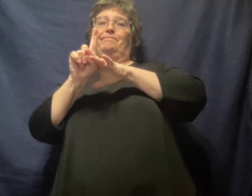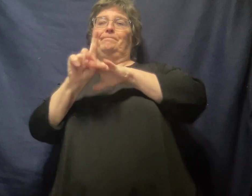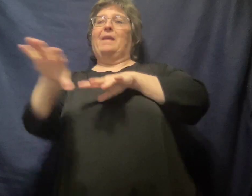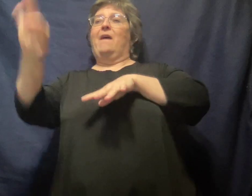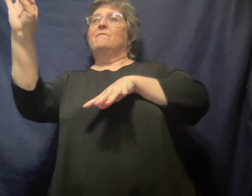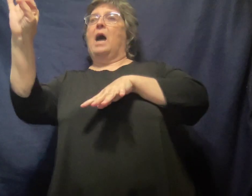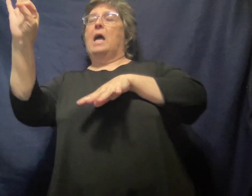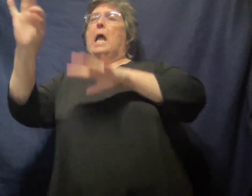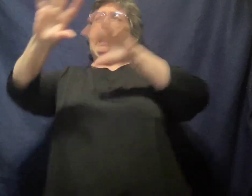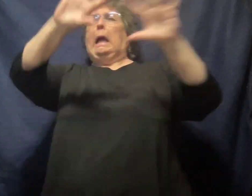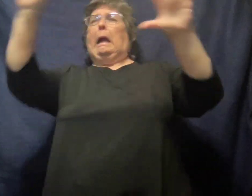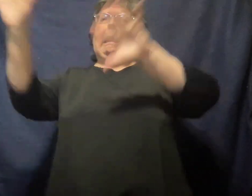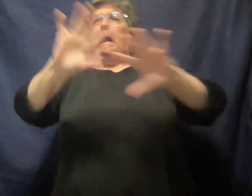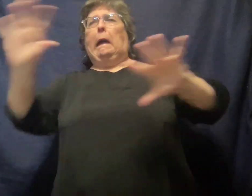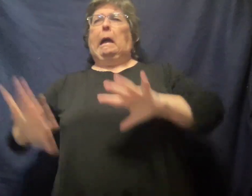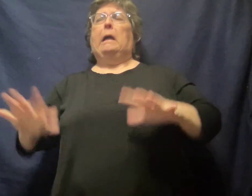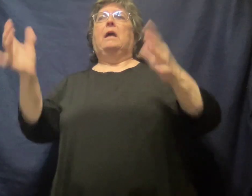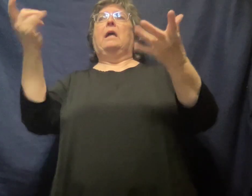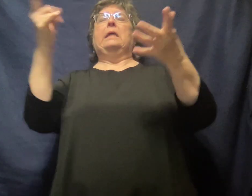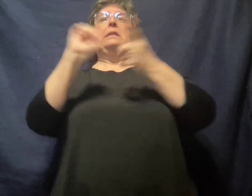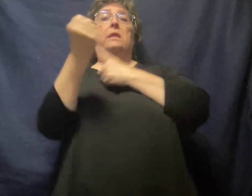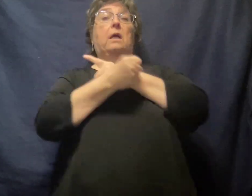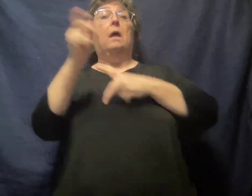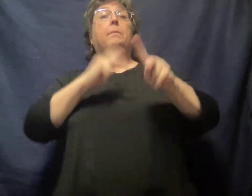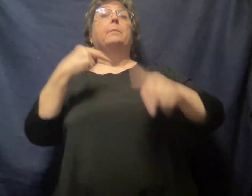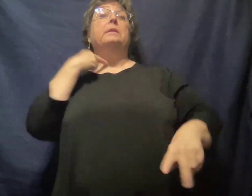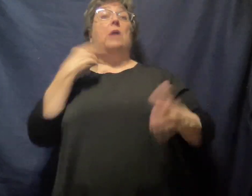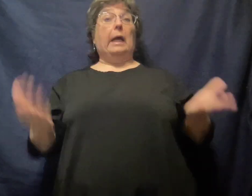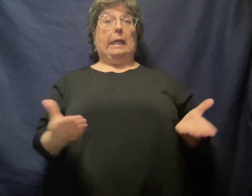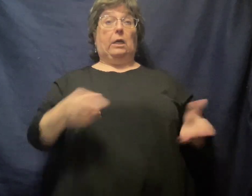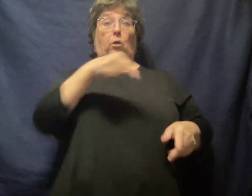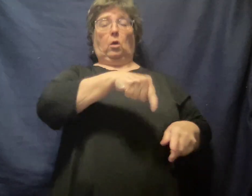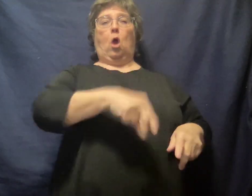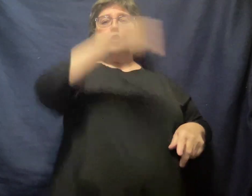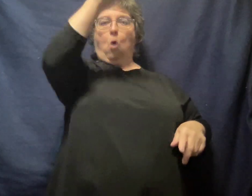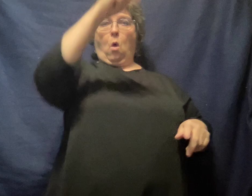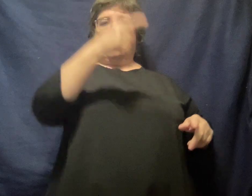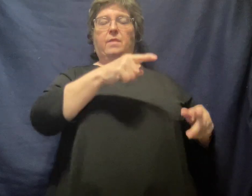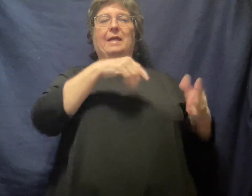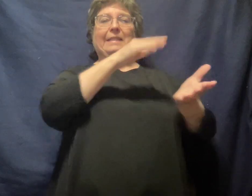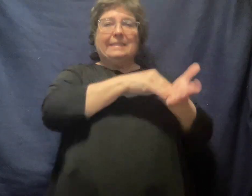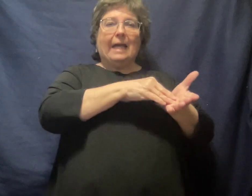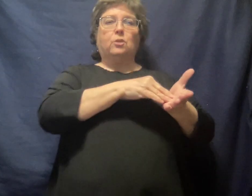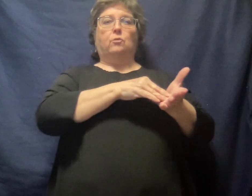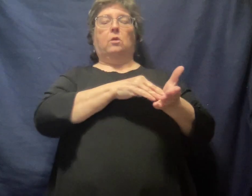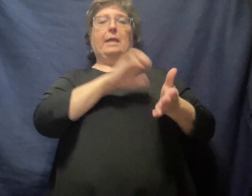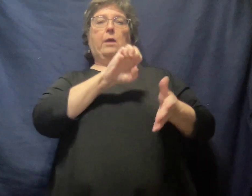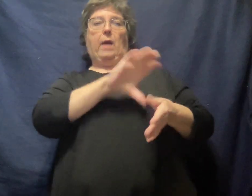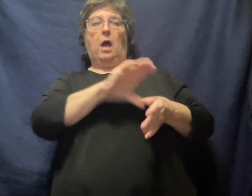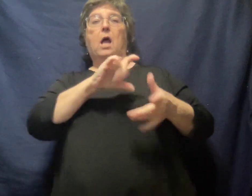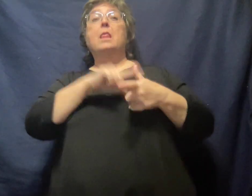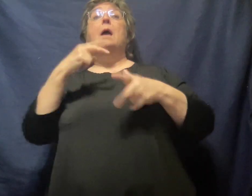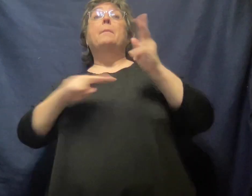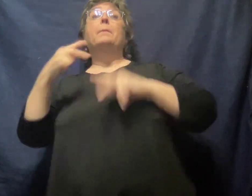blizzard conditions. And now not only do we have people stuck up here in the north towns and central part of the county, then we have people stuck in